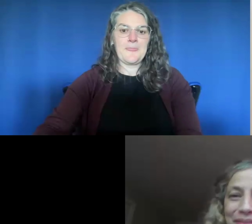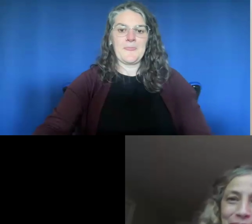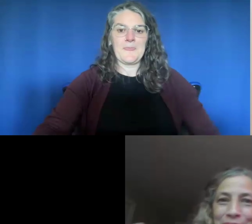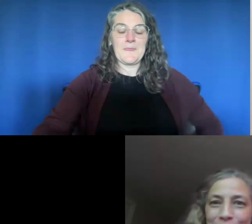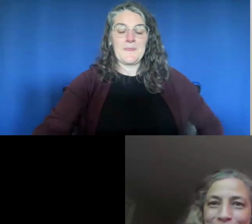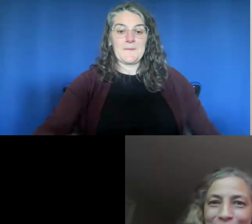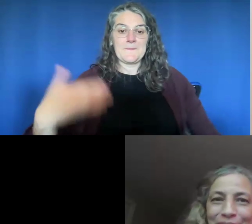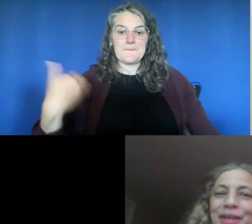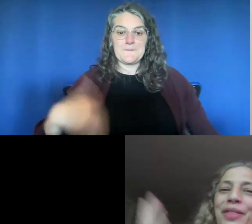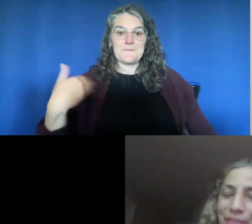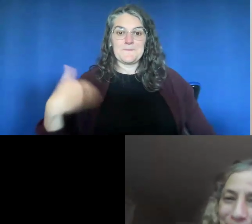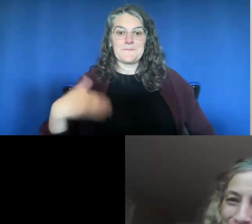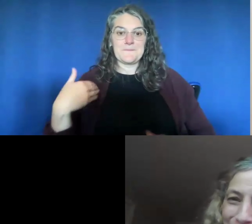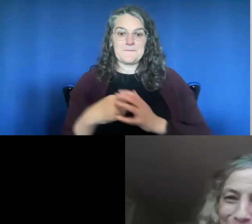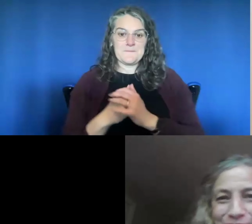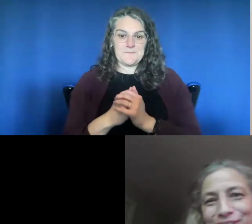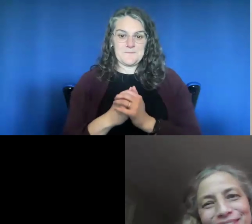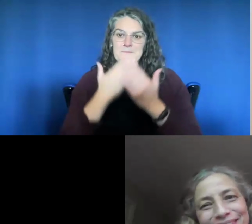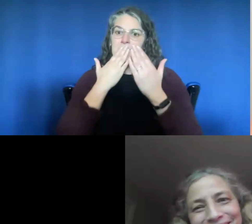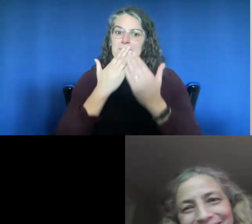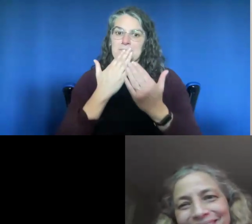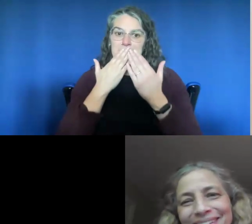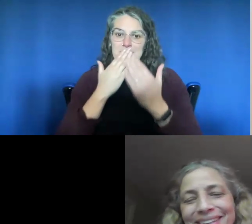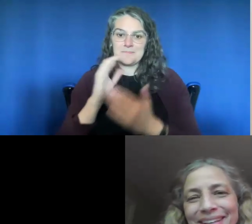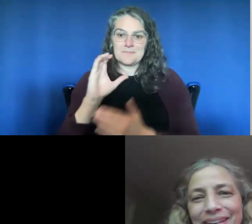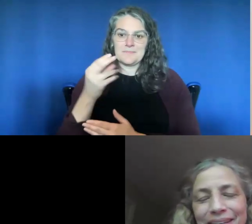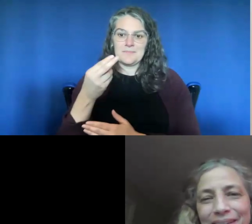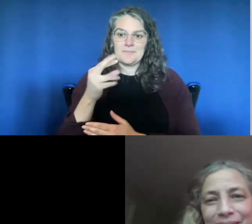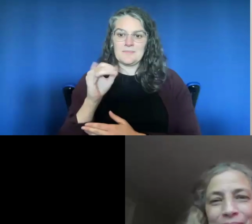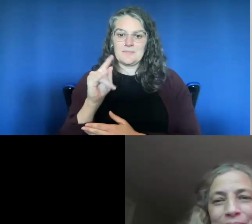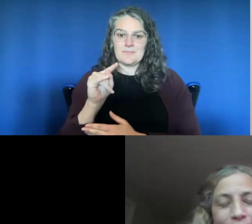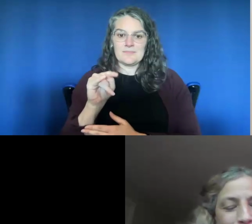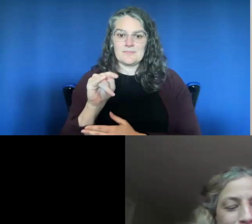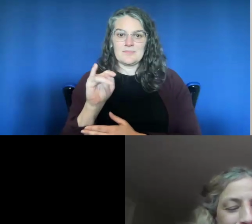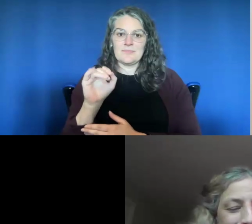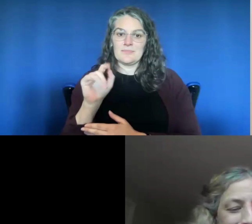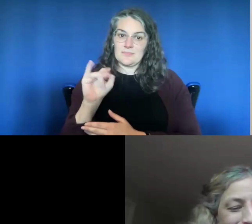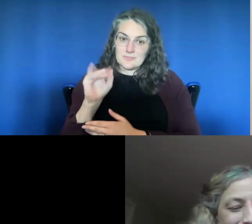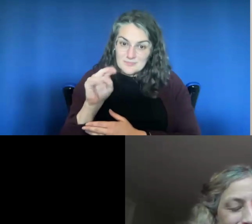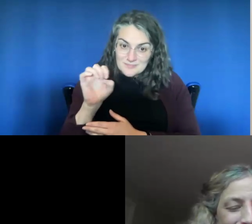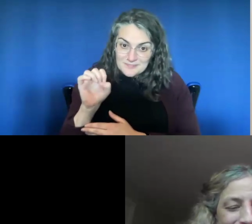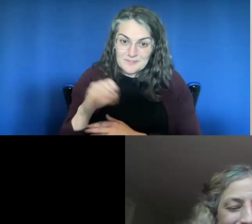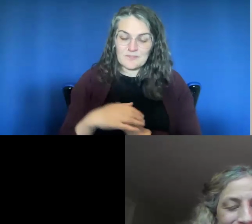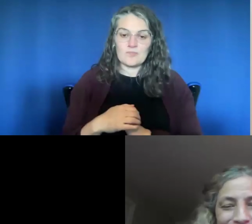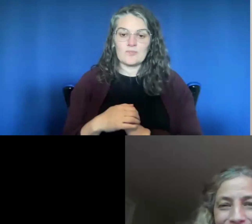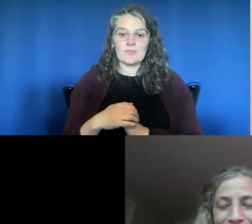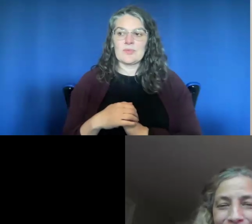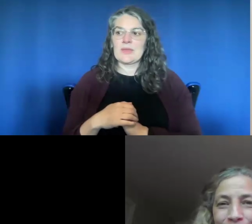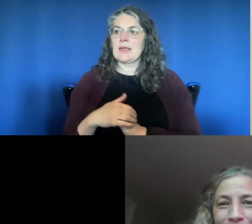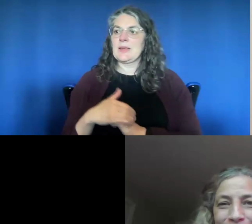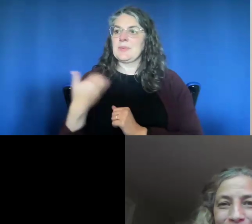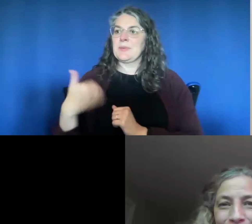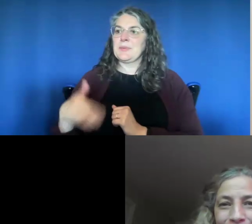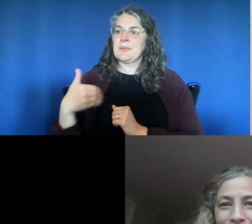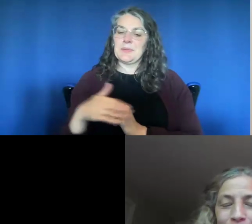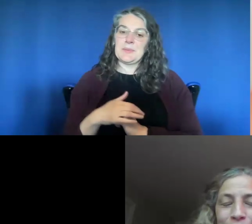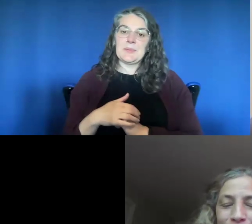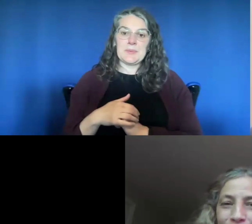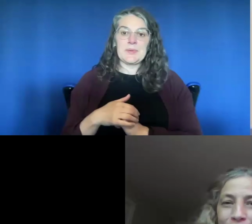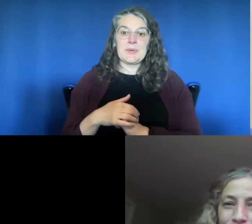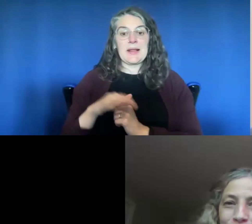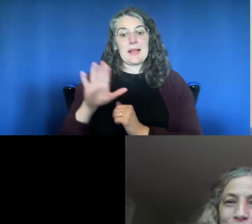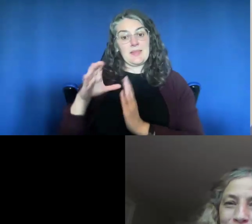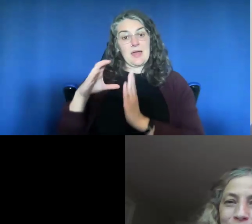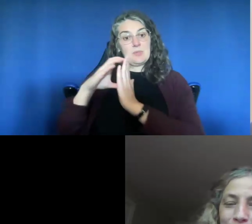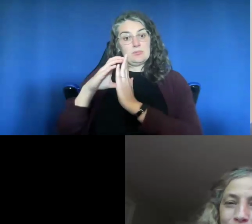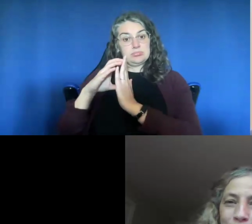Sorry about that. A little delay. Thank you very much, Christine. Mhm. I really appreciate that. I feel like that is a piece that could